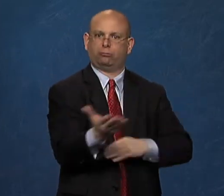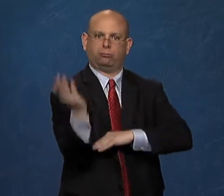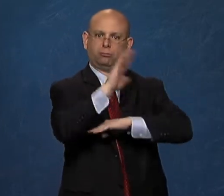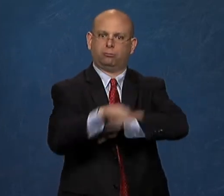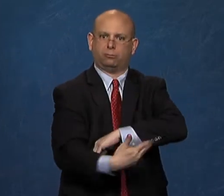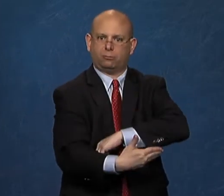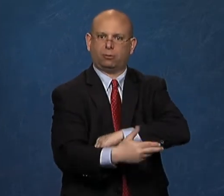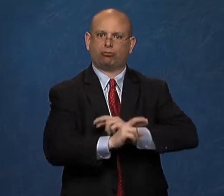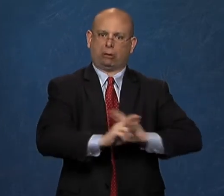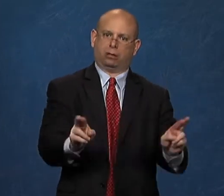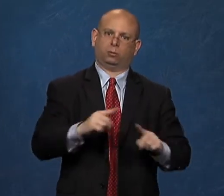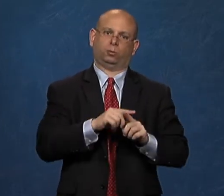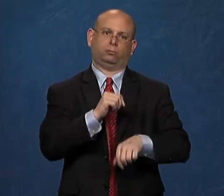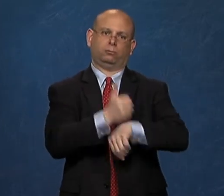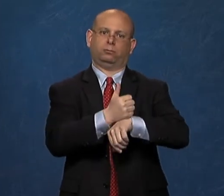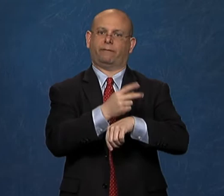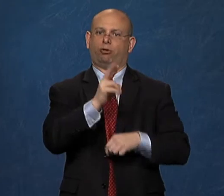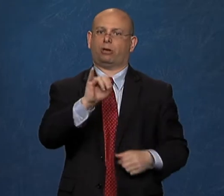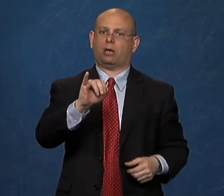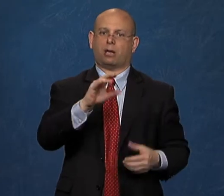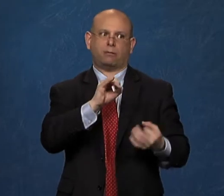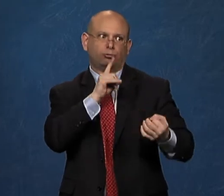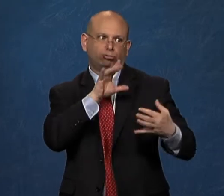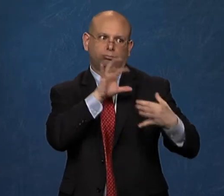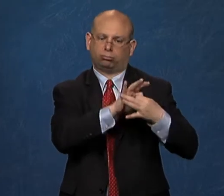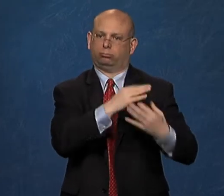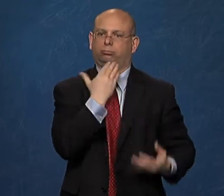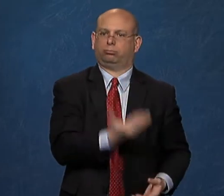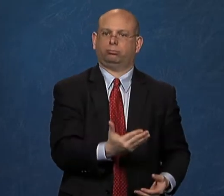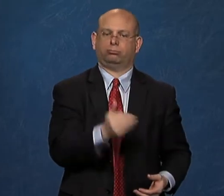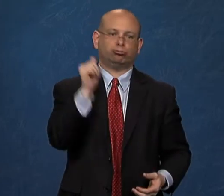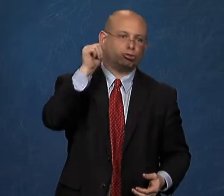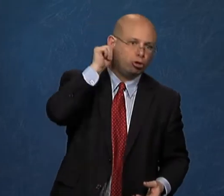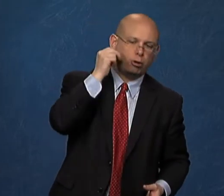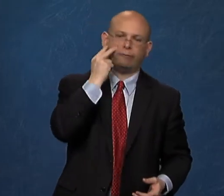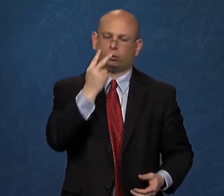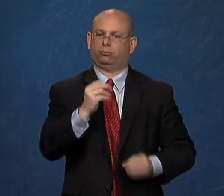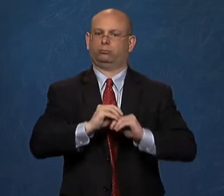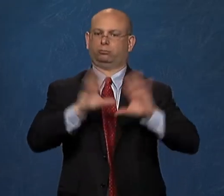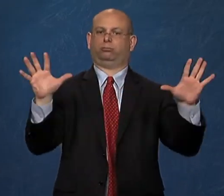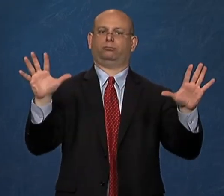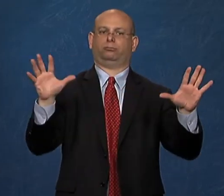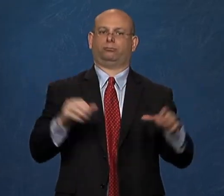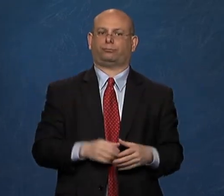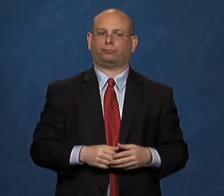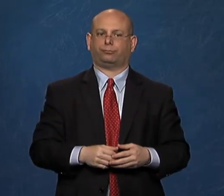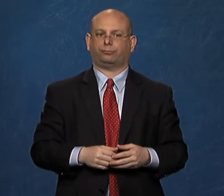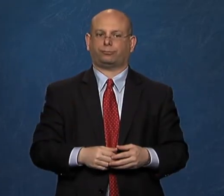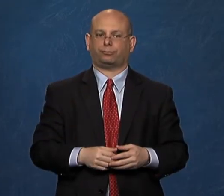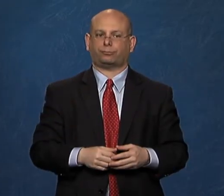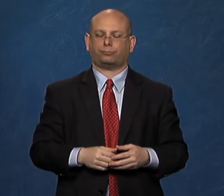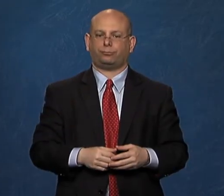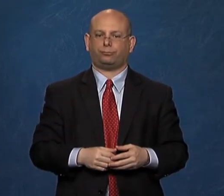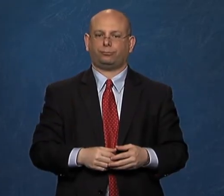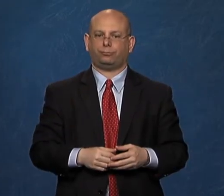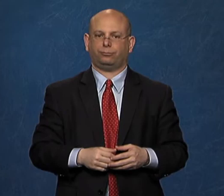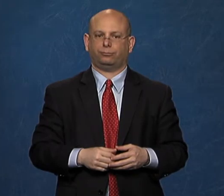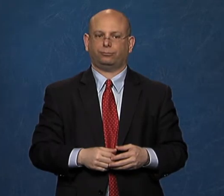a person needs to be available on call to come in and be able to set that VRI service up. Once again, making sure the audio and visual channels are